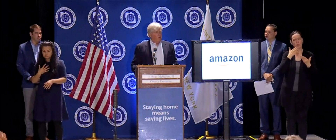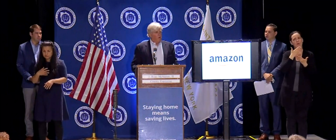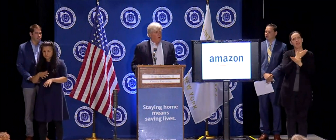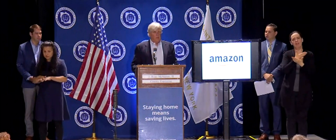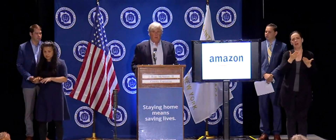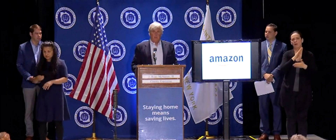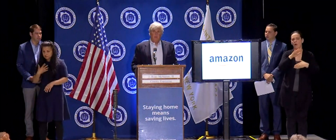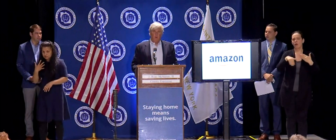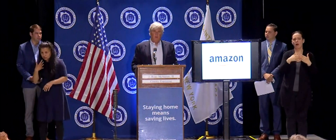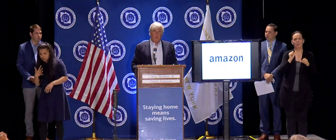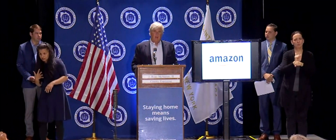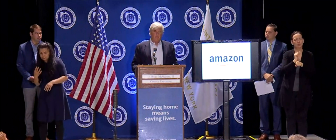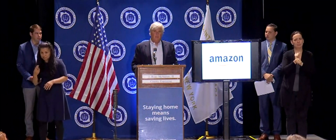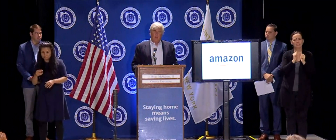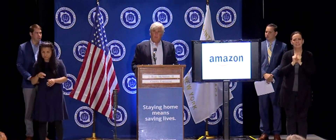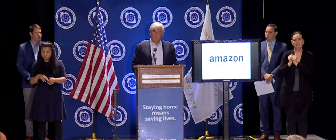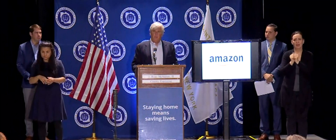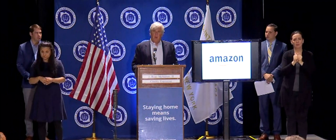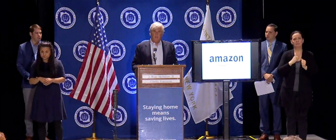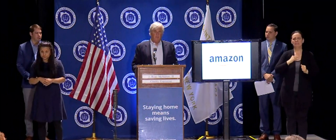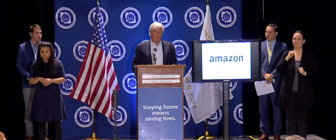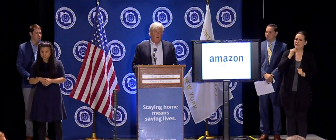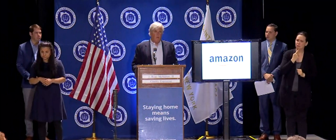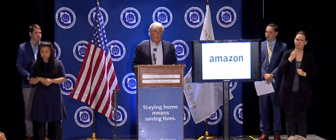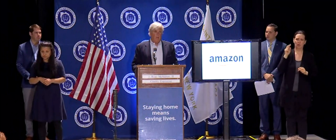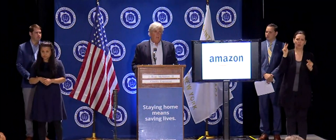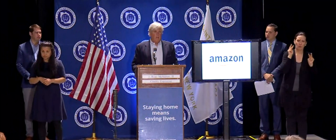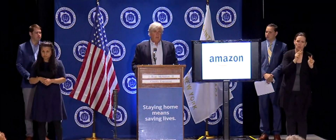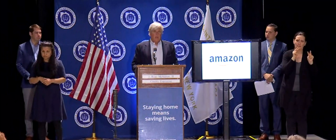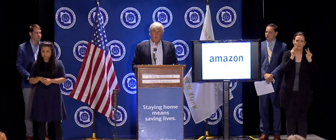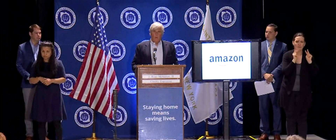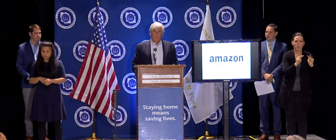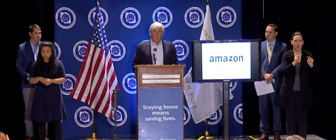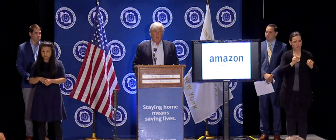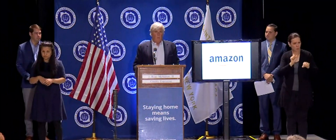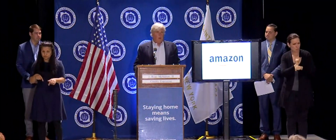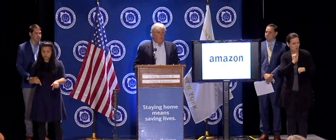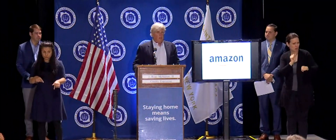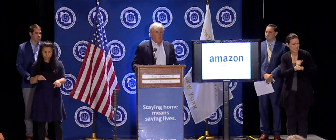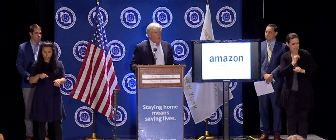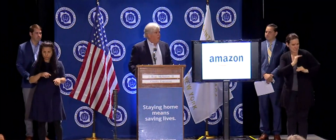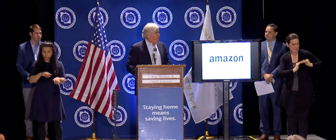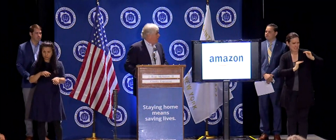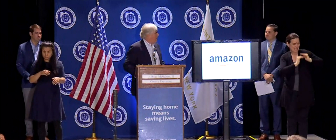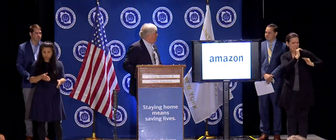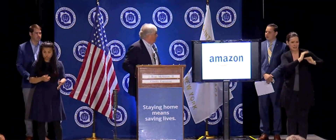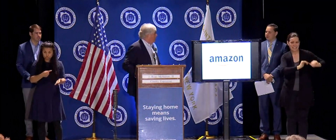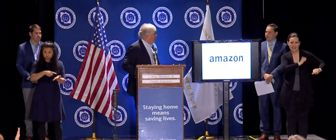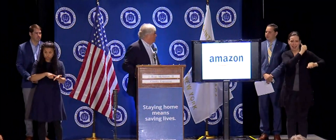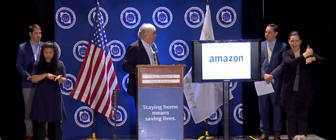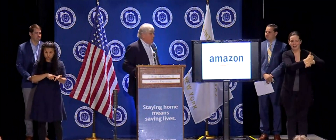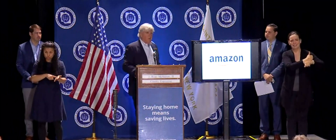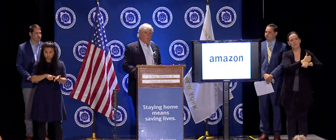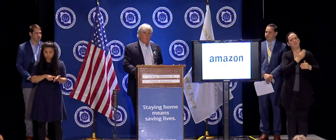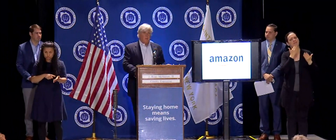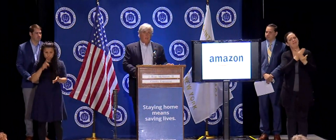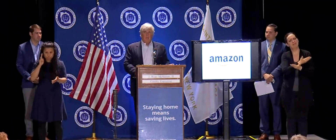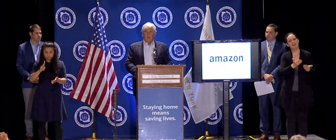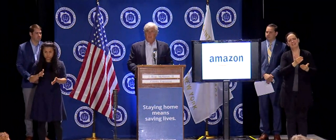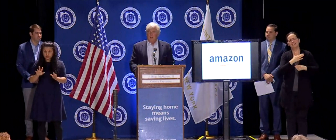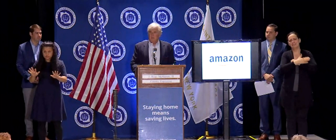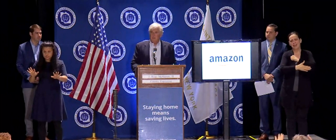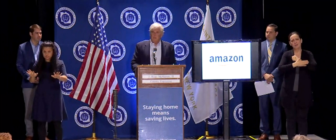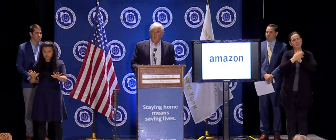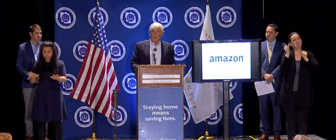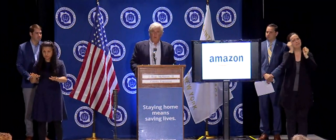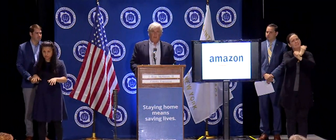very seriously looking forward to every step of this process along the way. And once again, I want to thank the county executive for his vision.